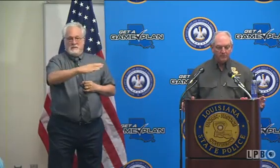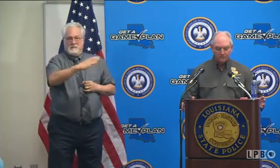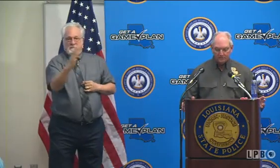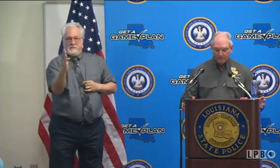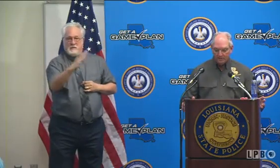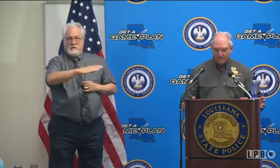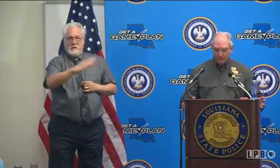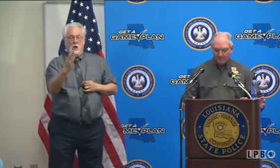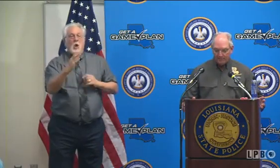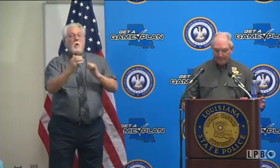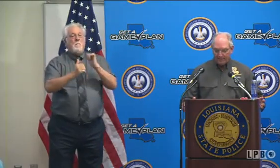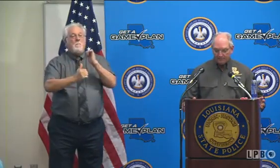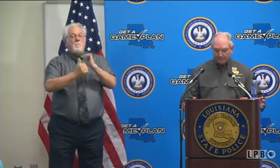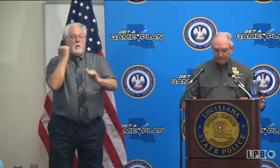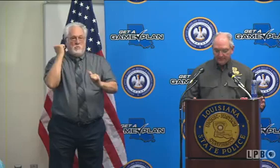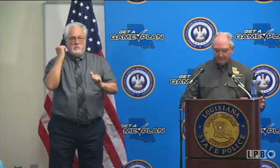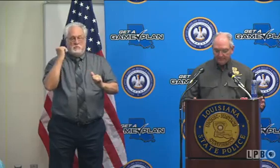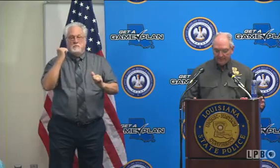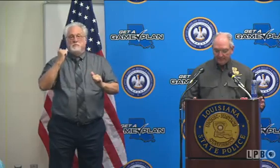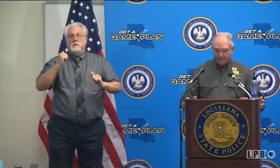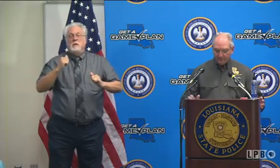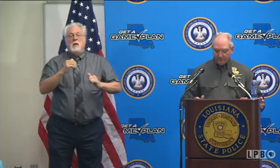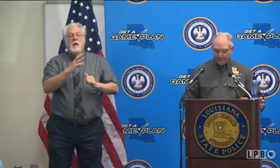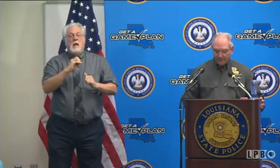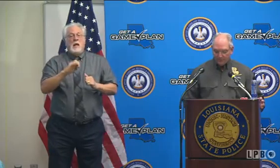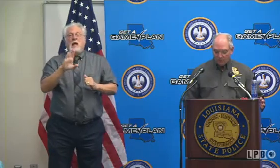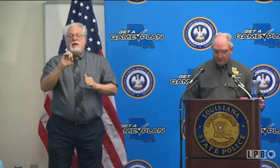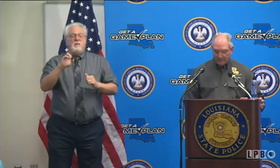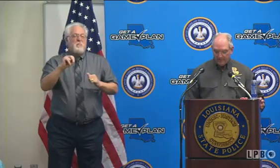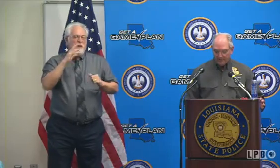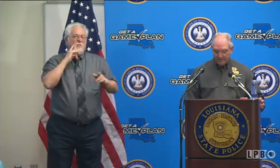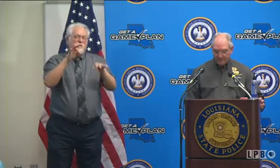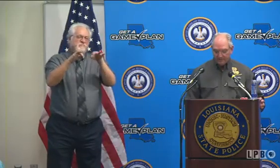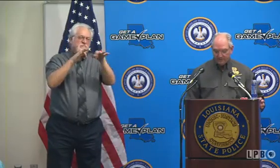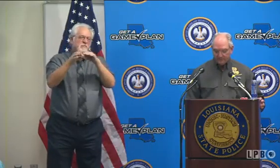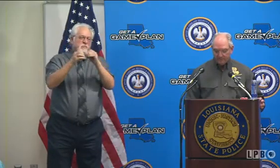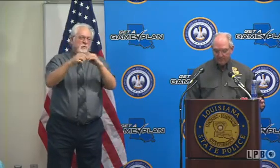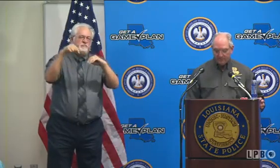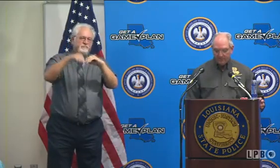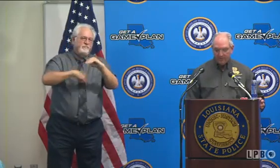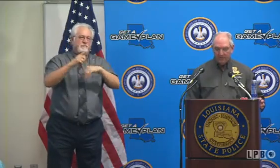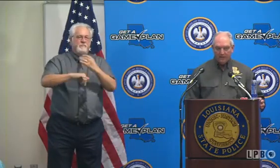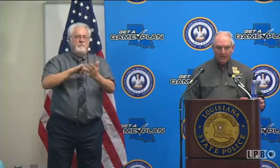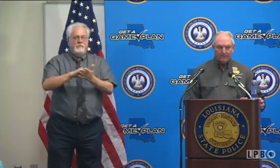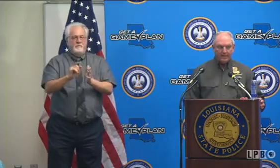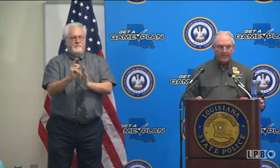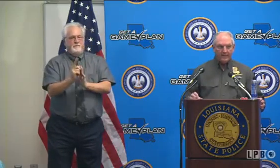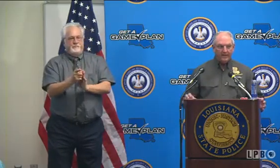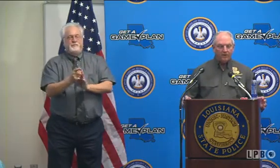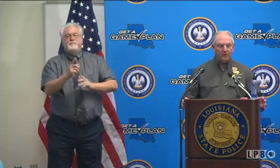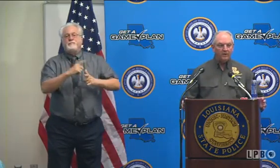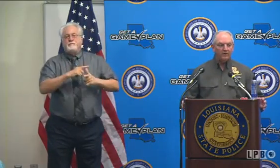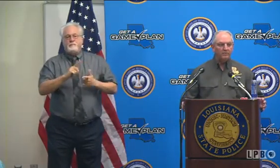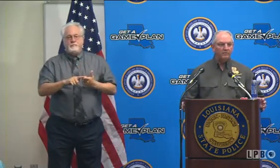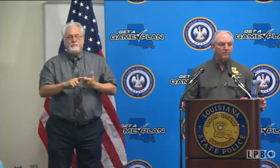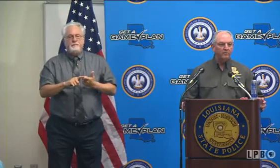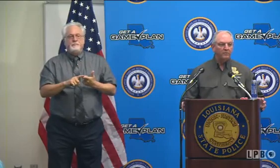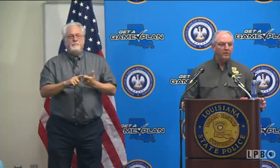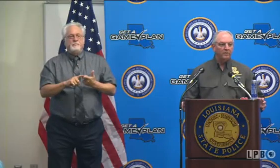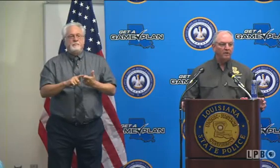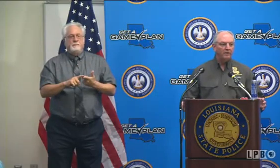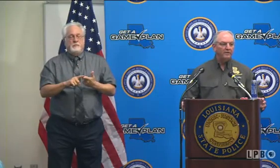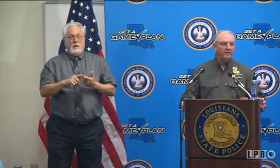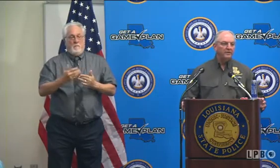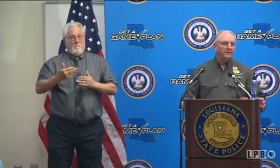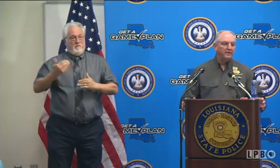be most pronounced, and Ben's going to get more into that in just a moment. And earlier